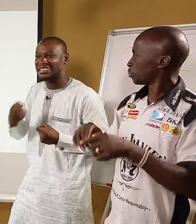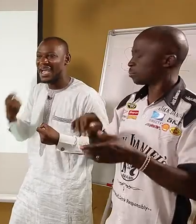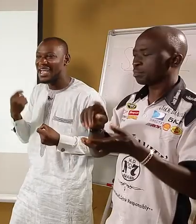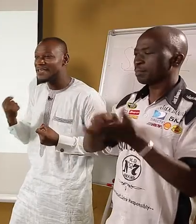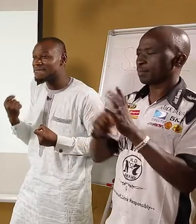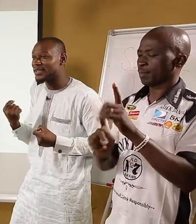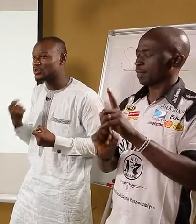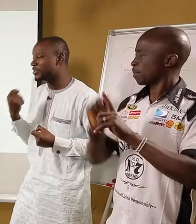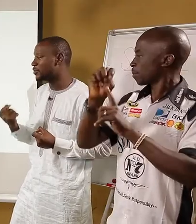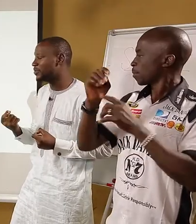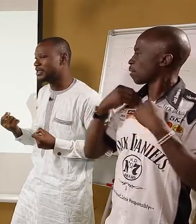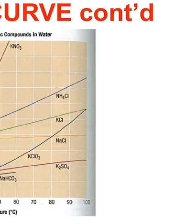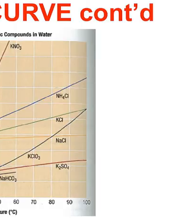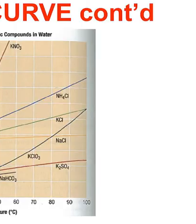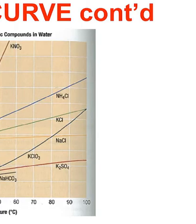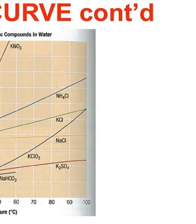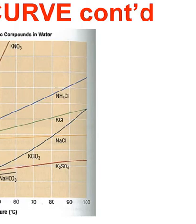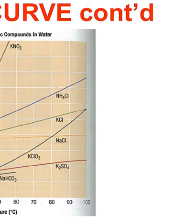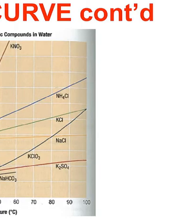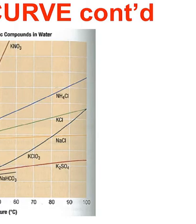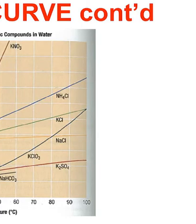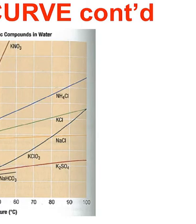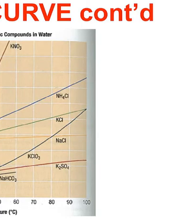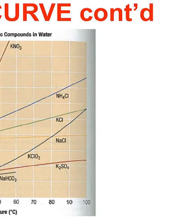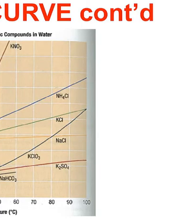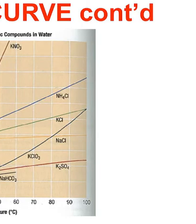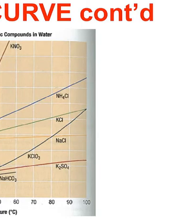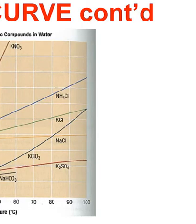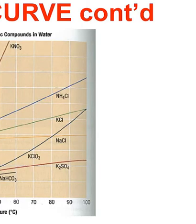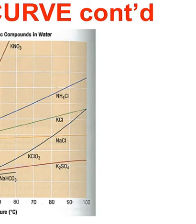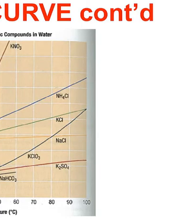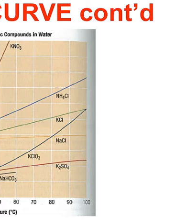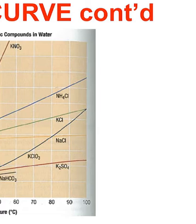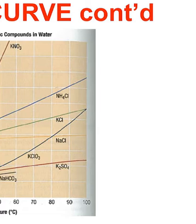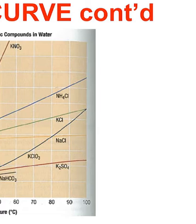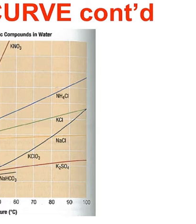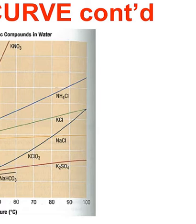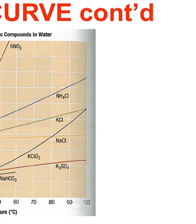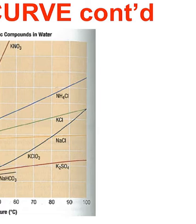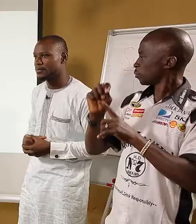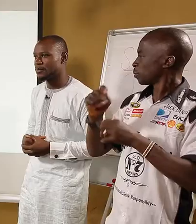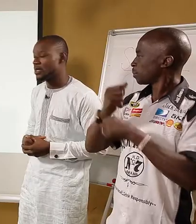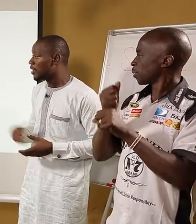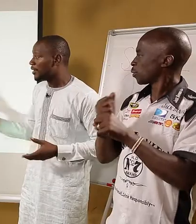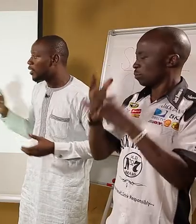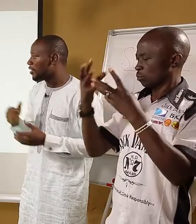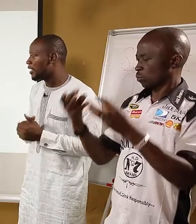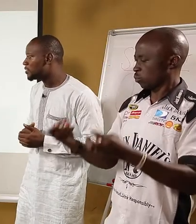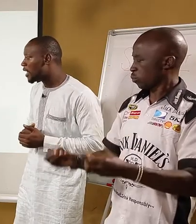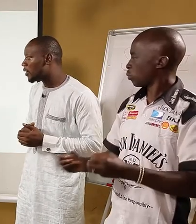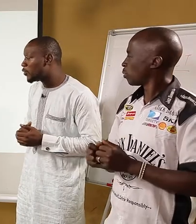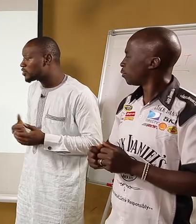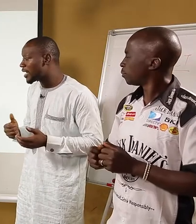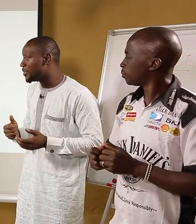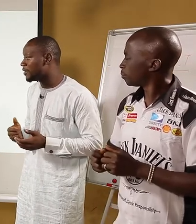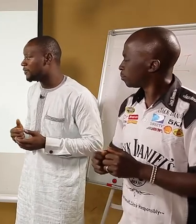temperature has a high effect on the solubility. Increase in temperature makes more solids to be dissolved. Now, a